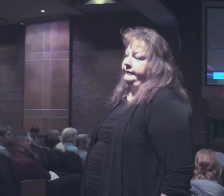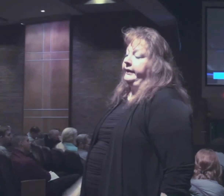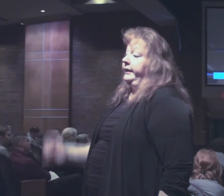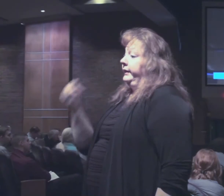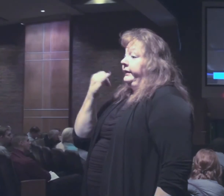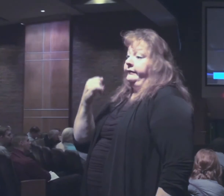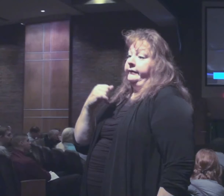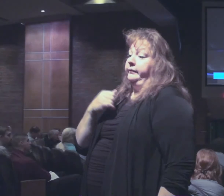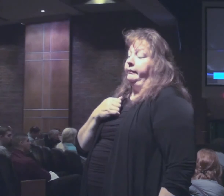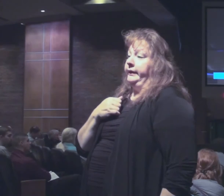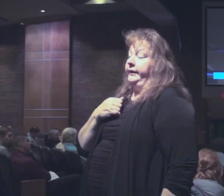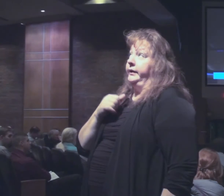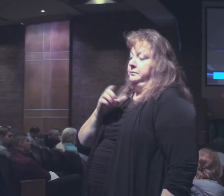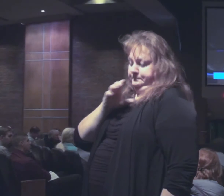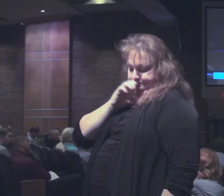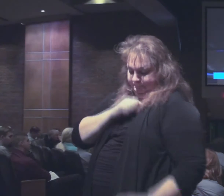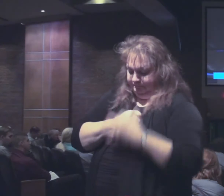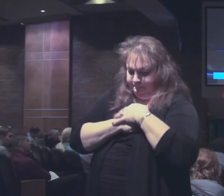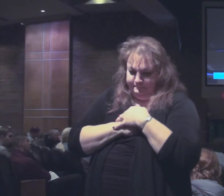If I don't,